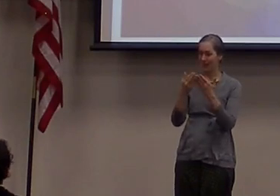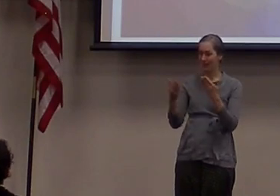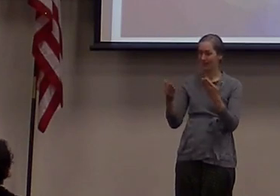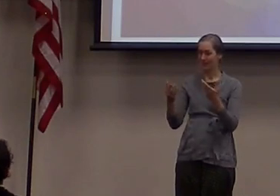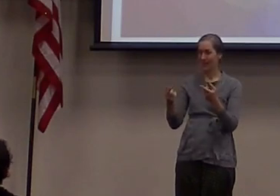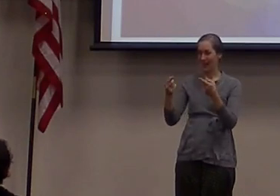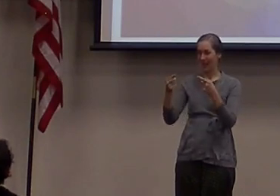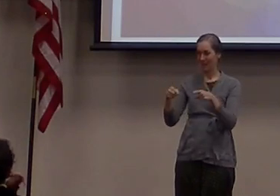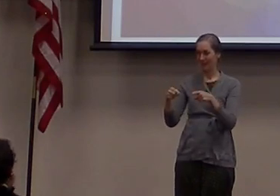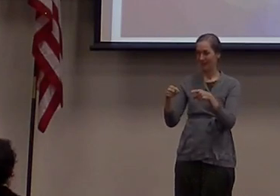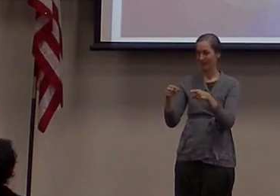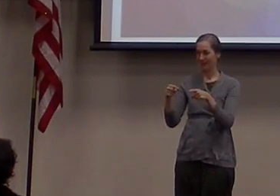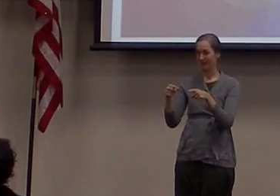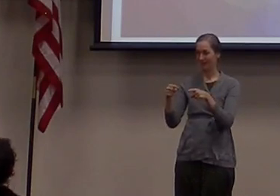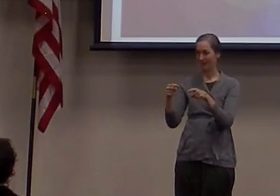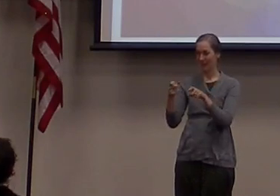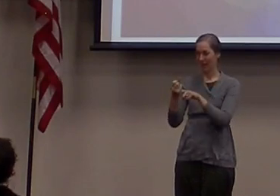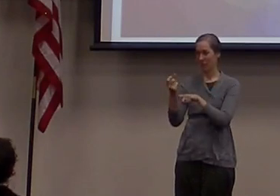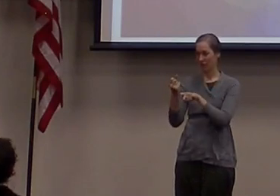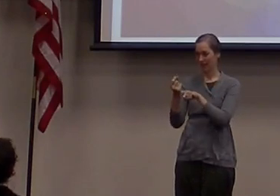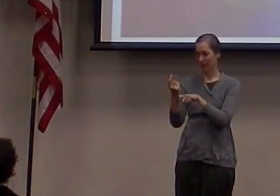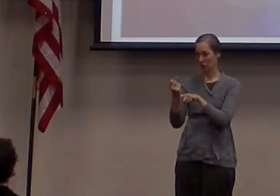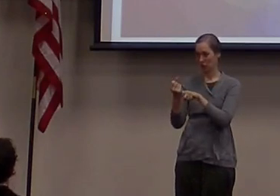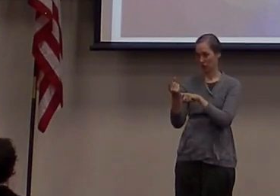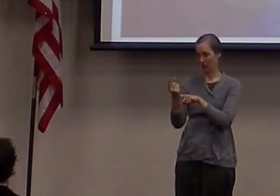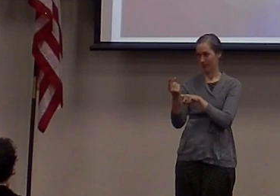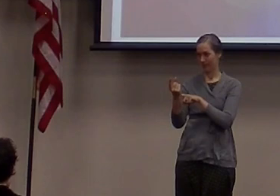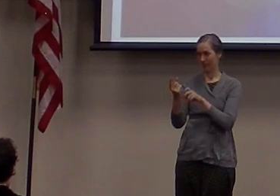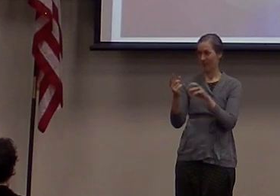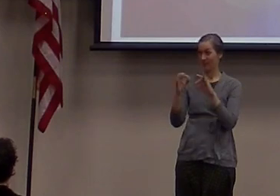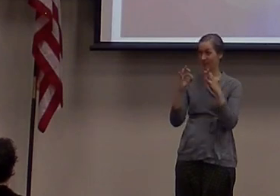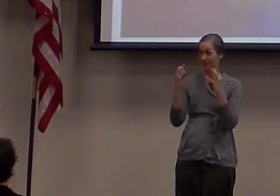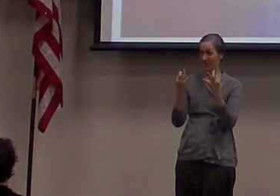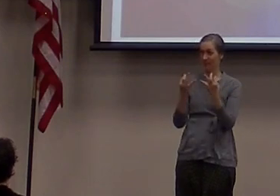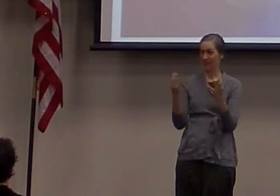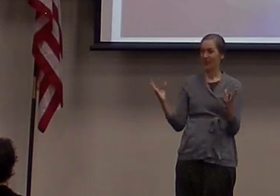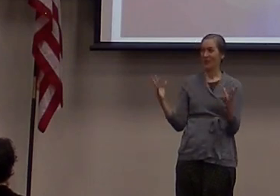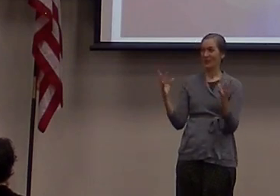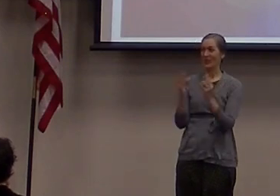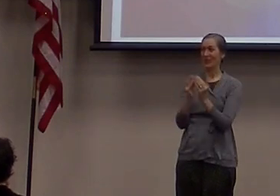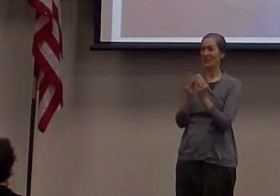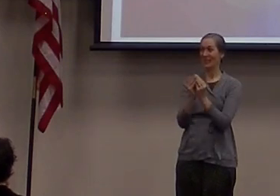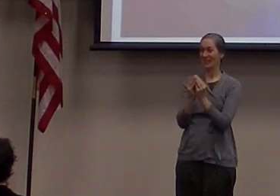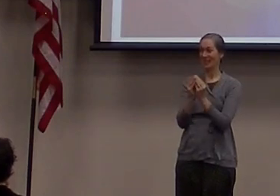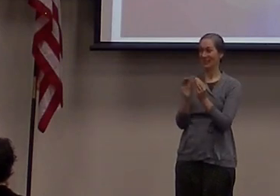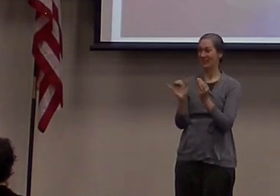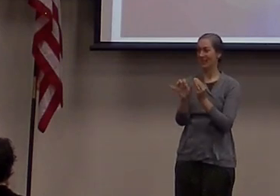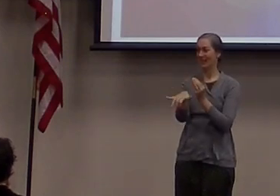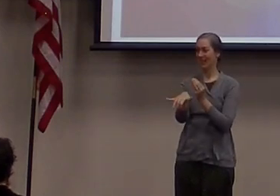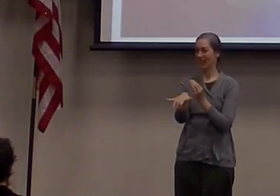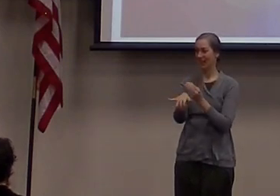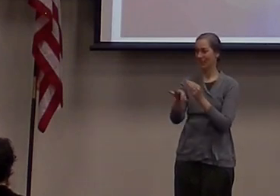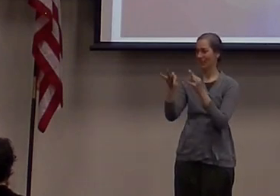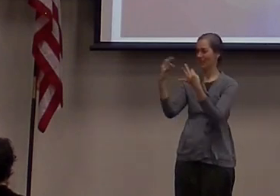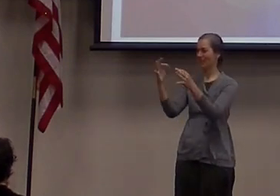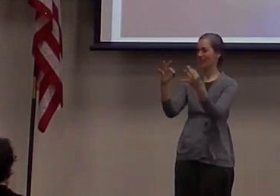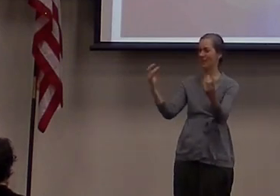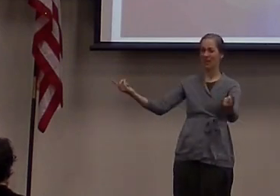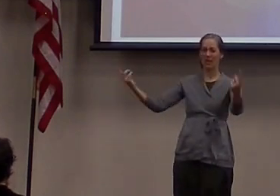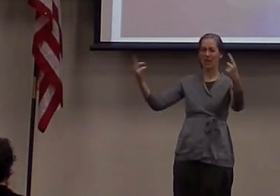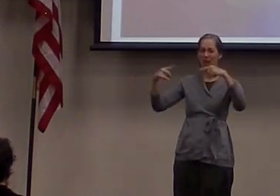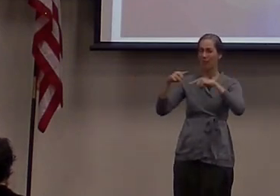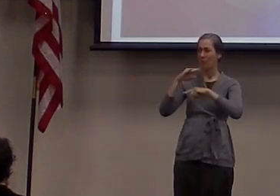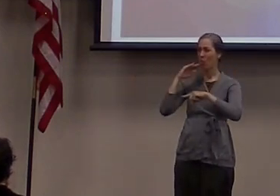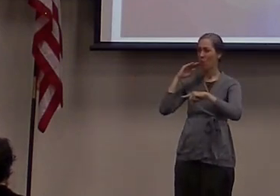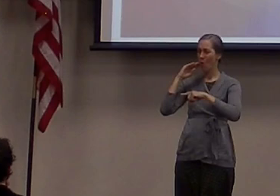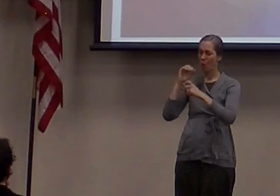Because family reunions are just like that. When family comes home, when we're all together again, we're singing praises to